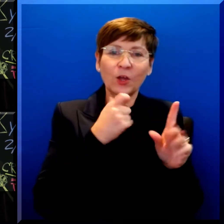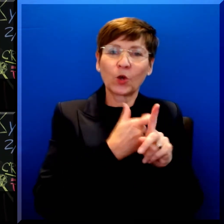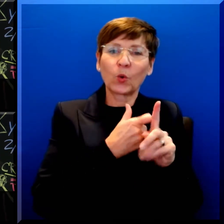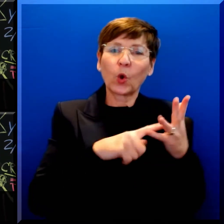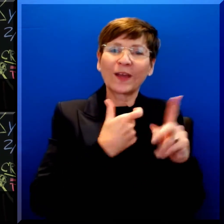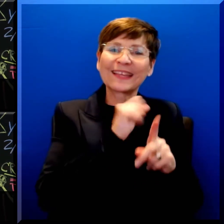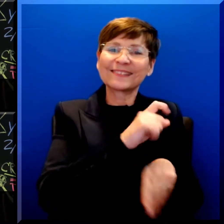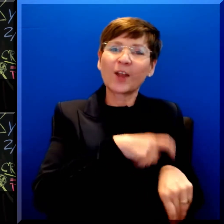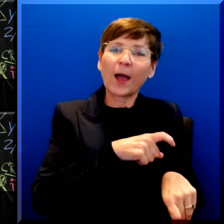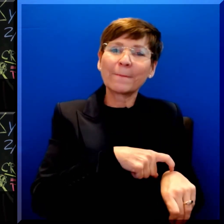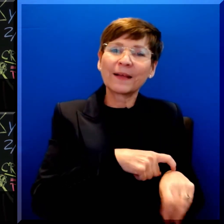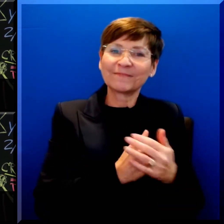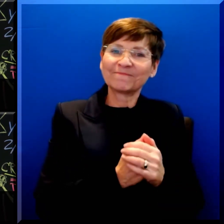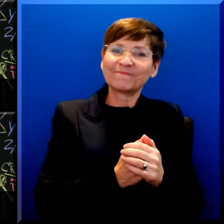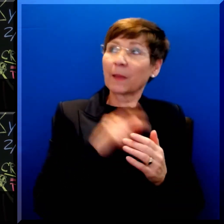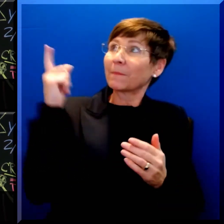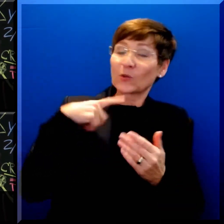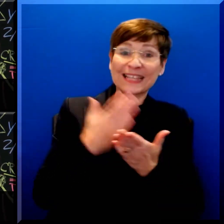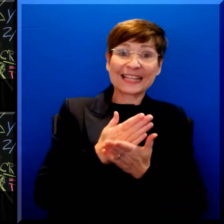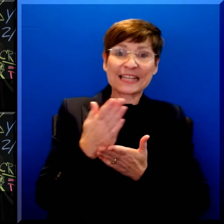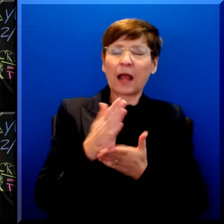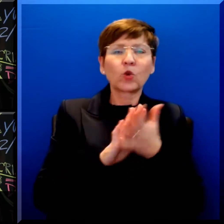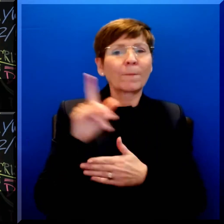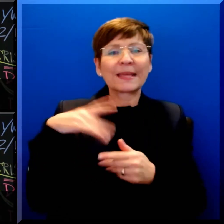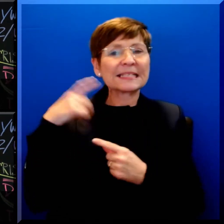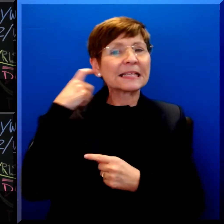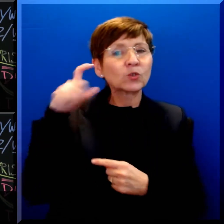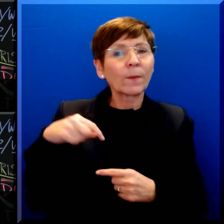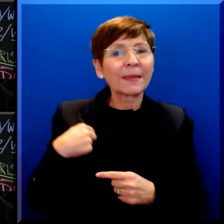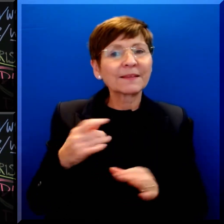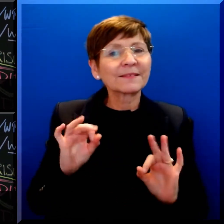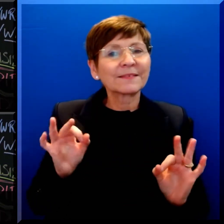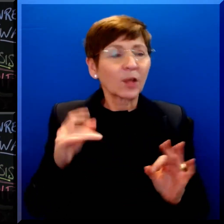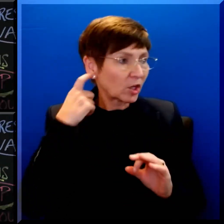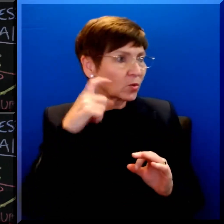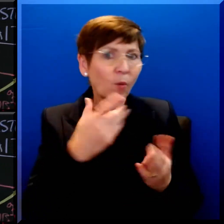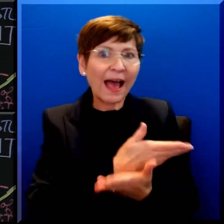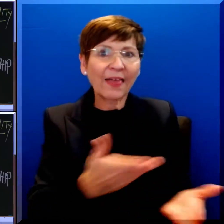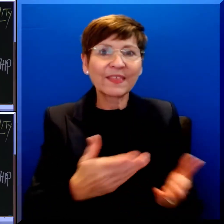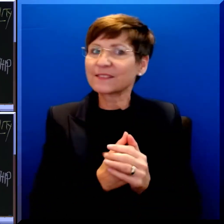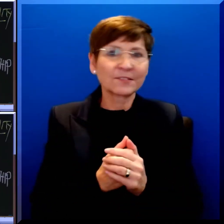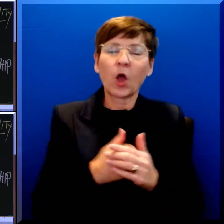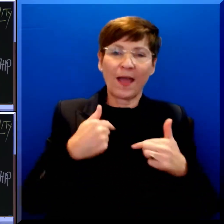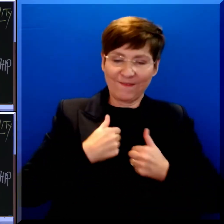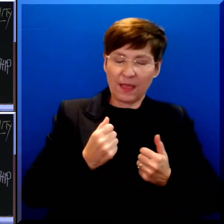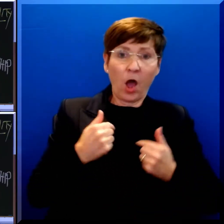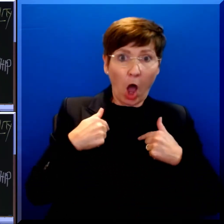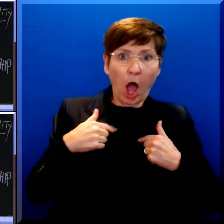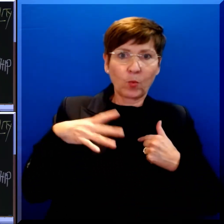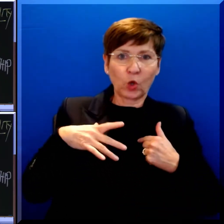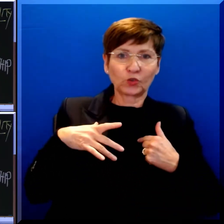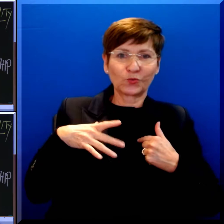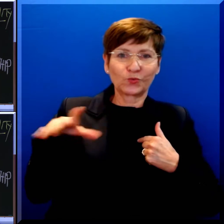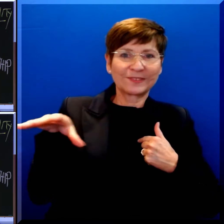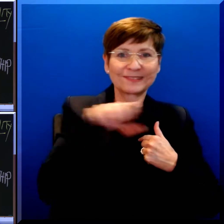delays are not always God's denials, which means in the dip, you've got to surrender your need for